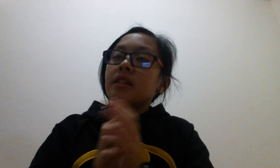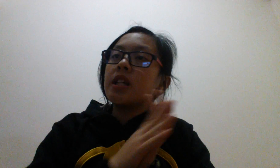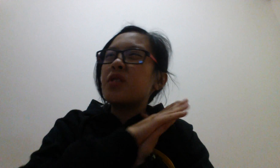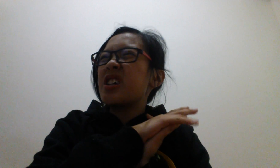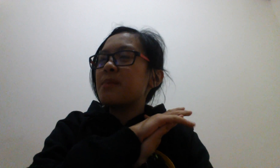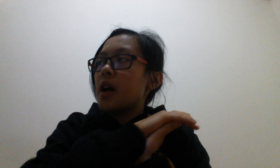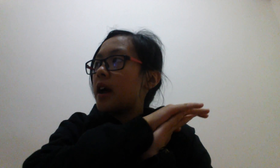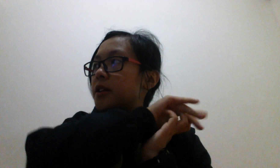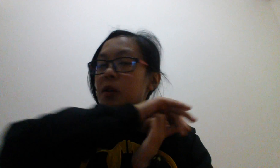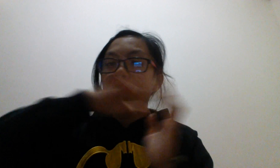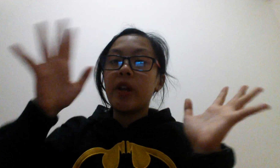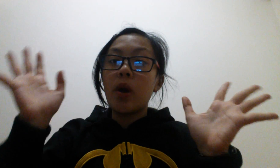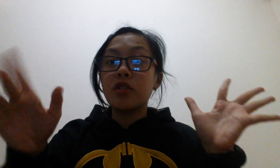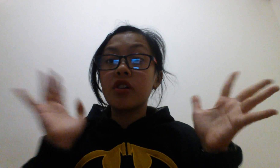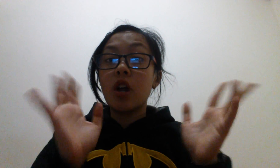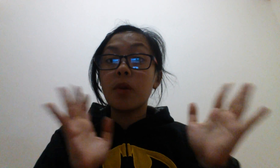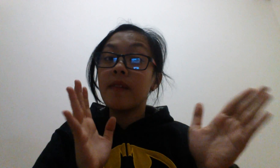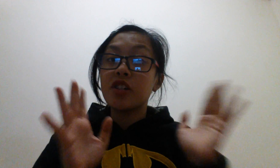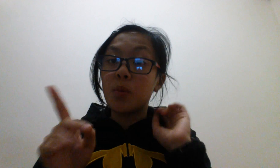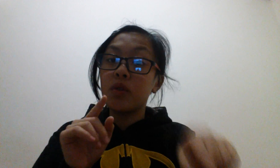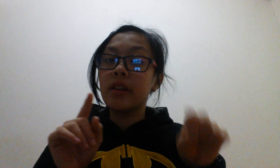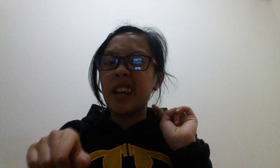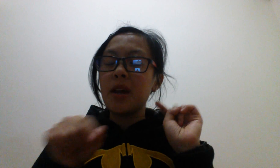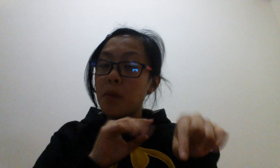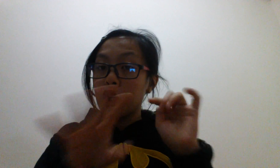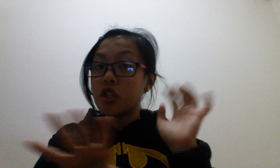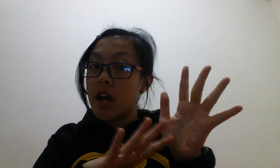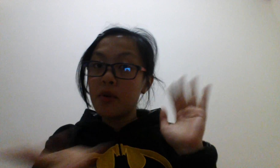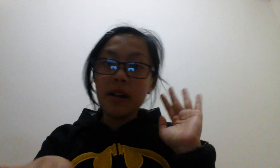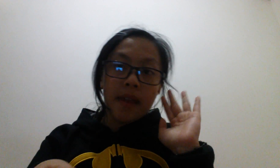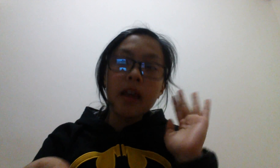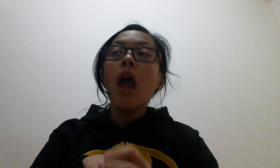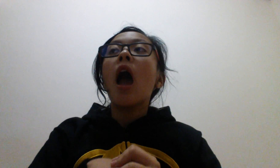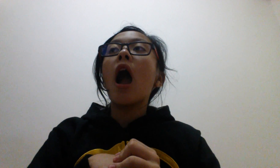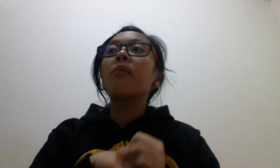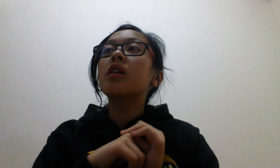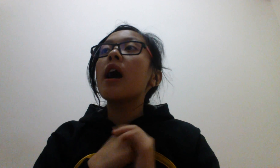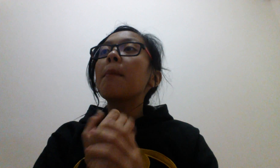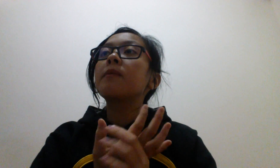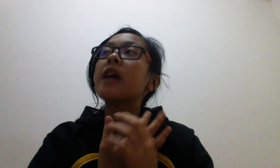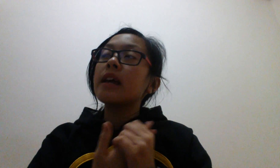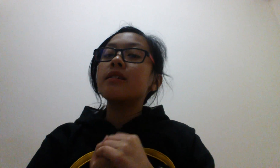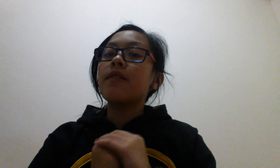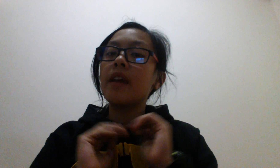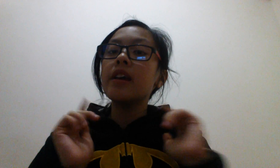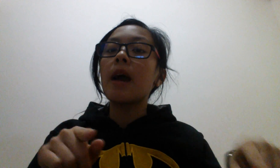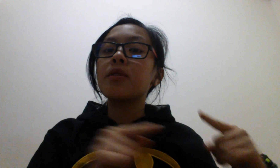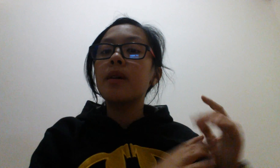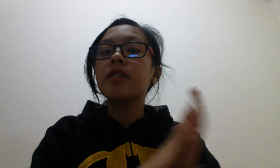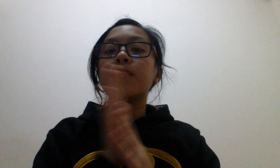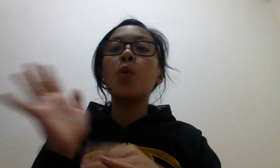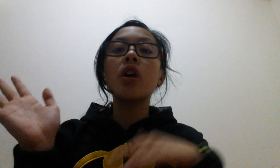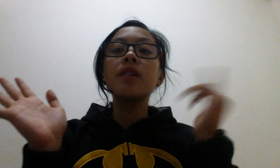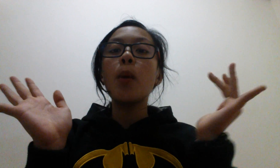of talking about any special video, I'm just going to talk really fast. I won't like bother your time or anything. I'm going to update the Captain America Civil War giveaway